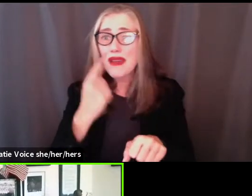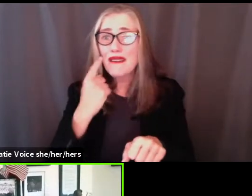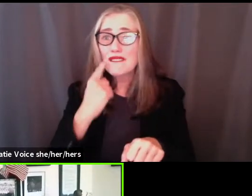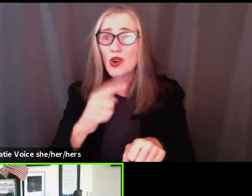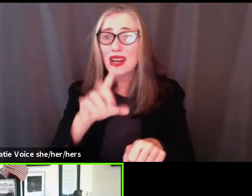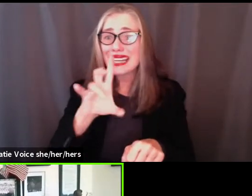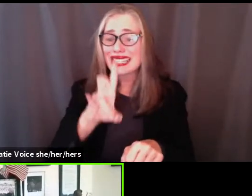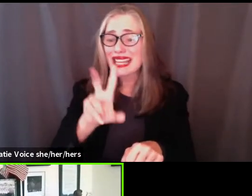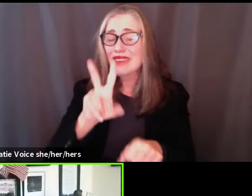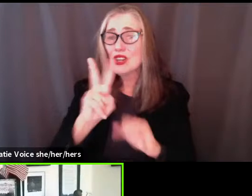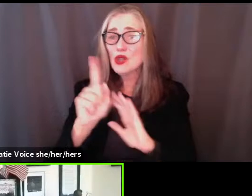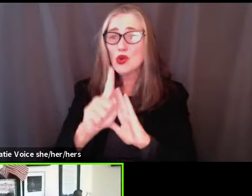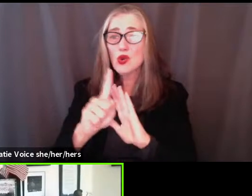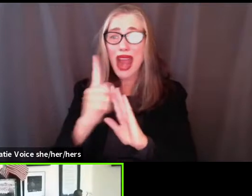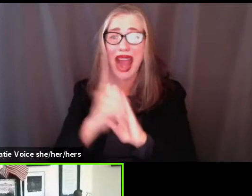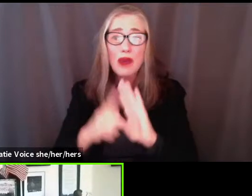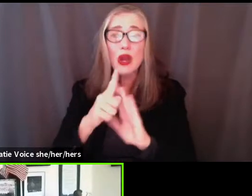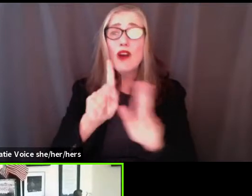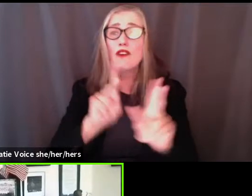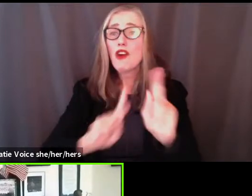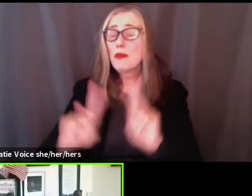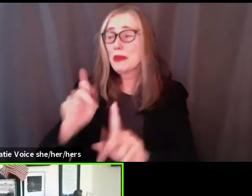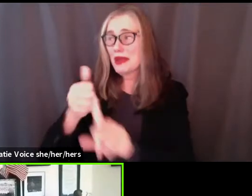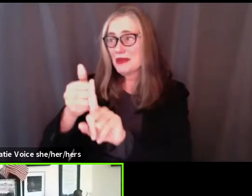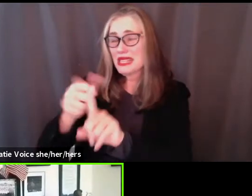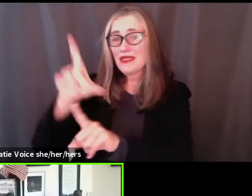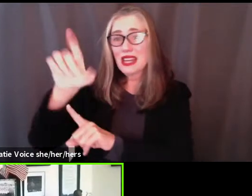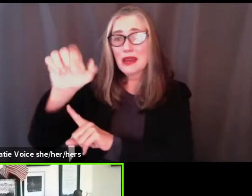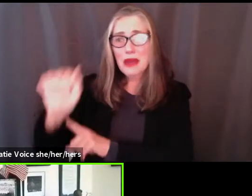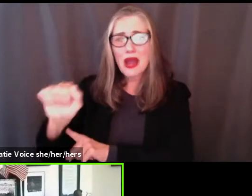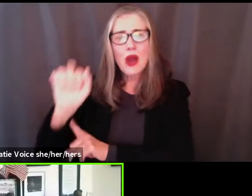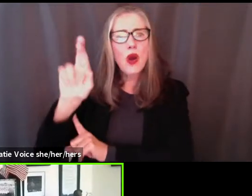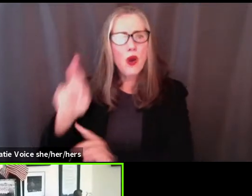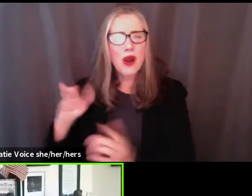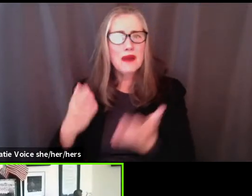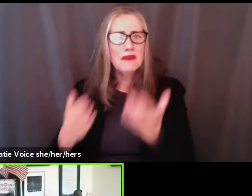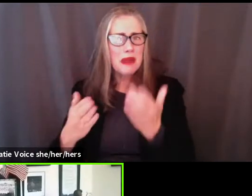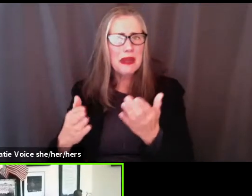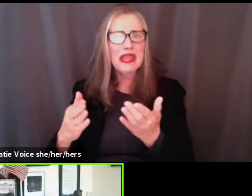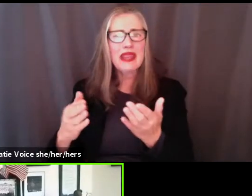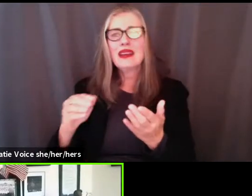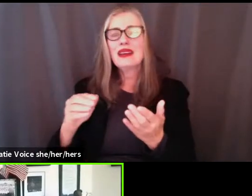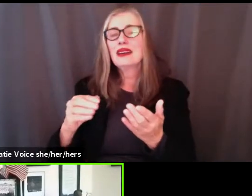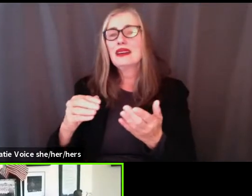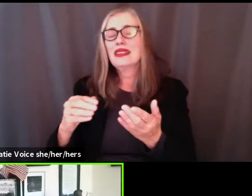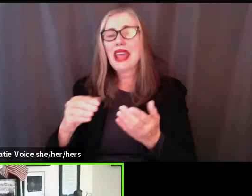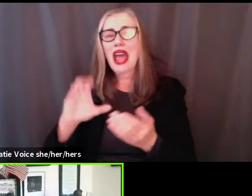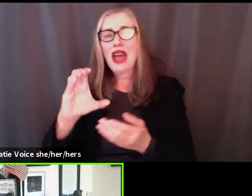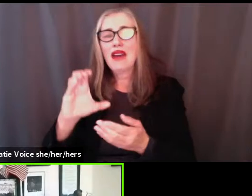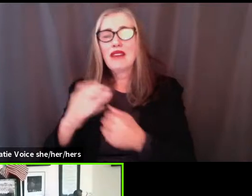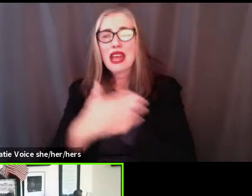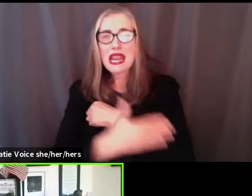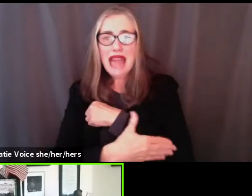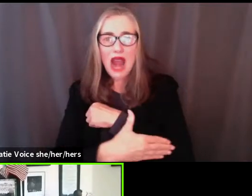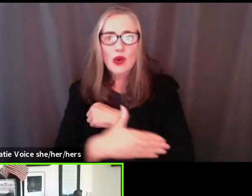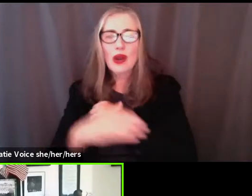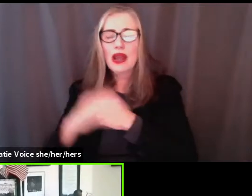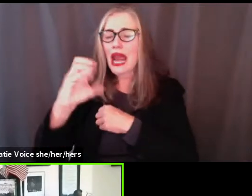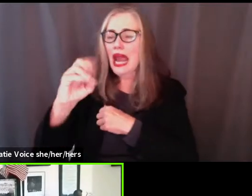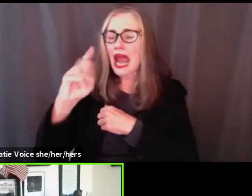for disabled and those that have county facilities may not be appropriate and may not be able to